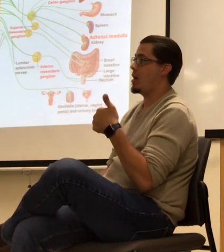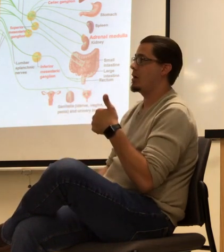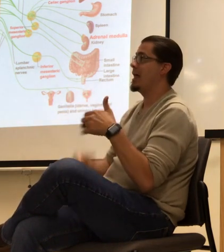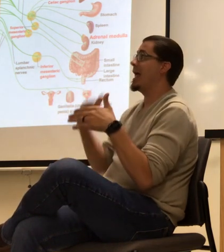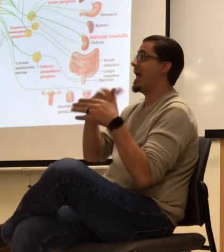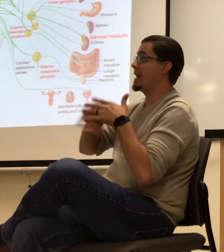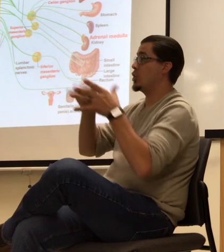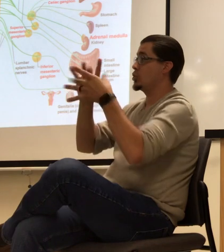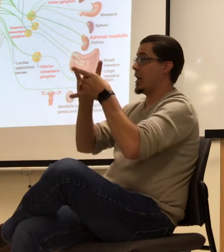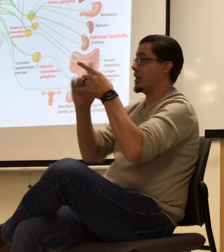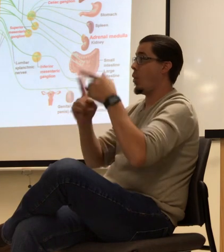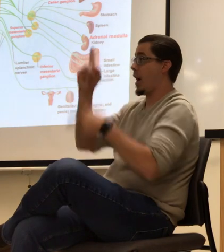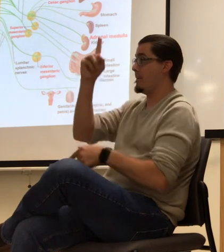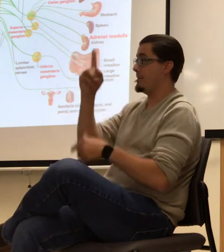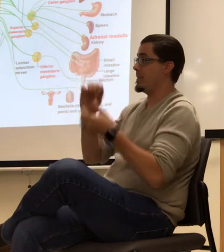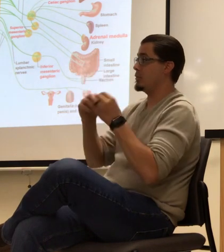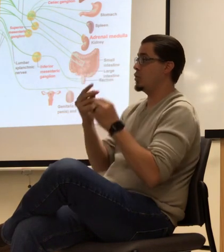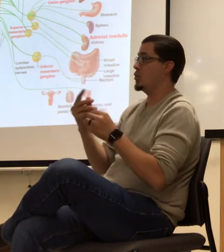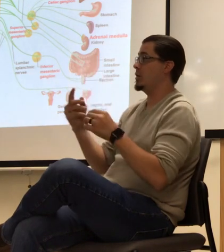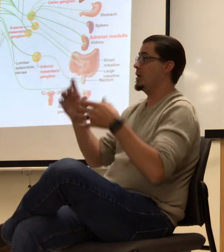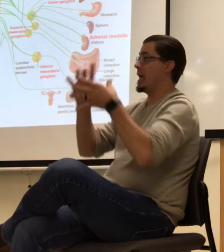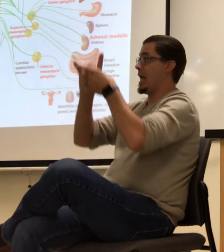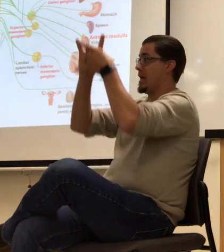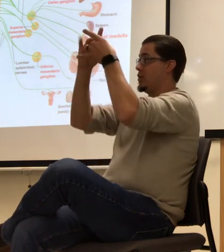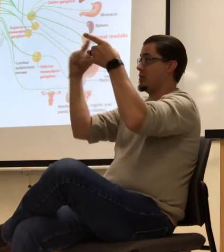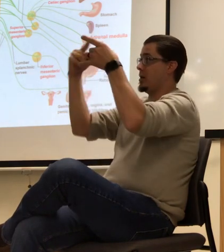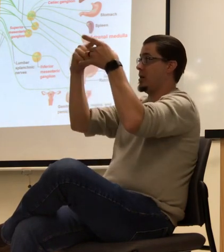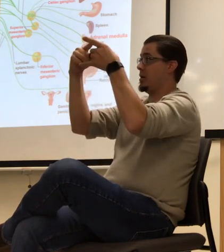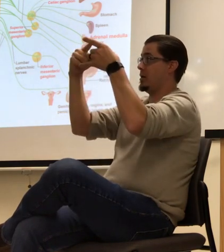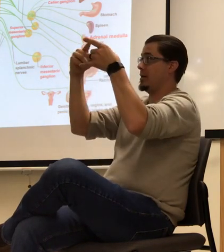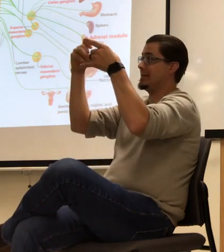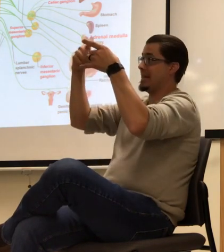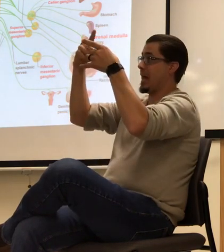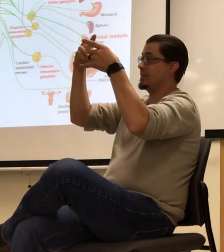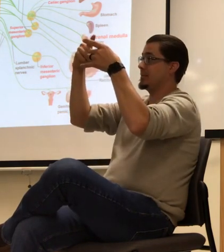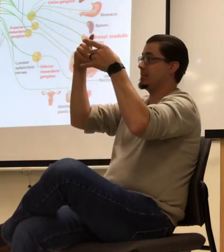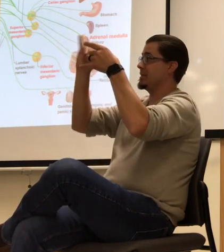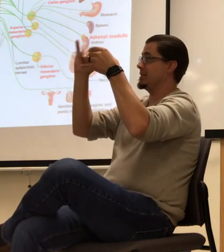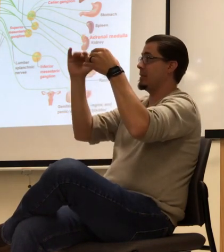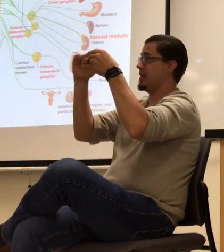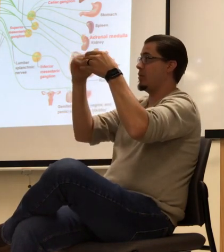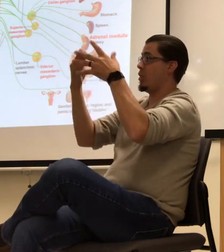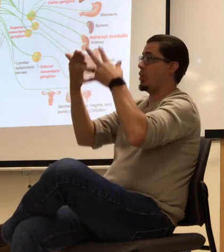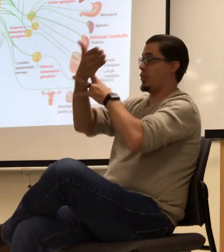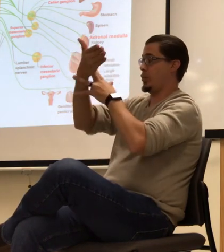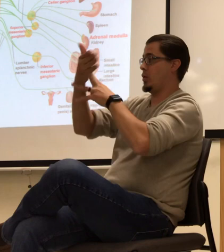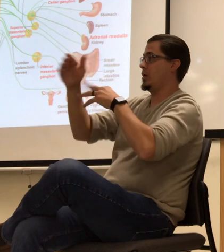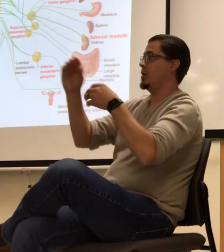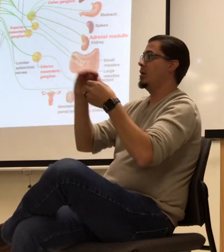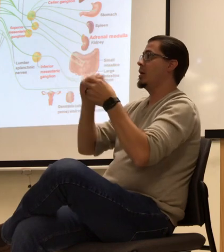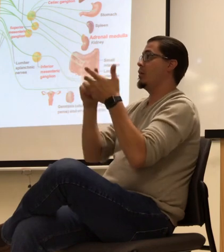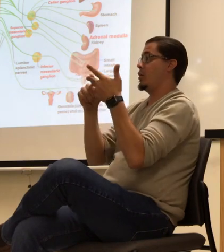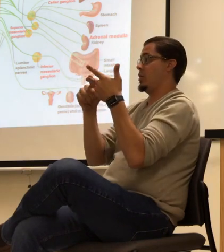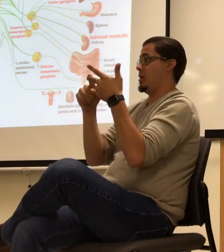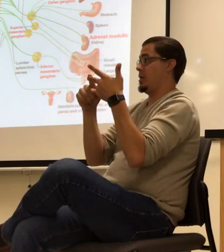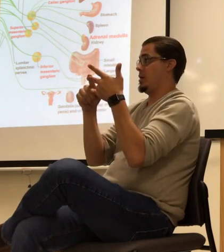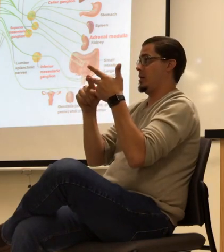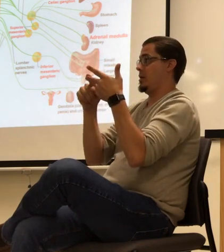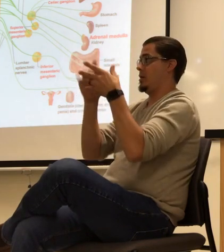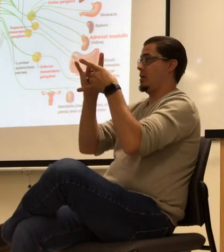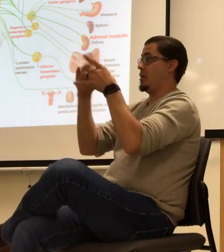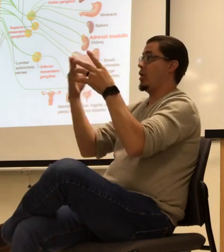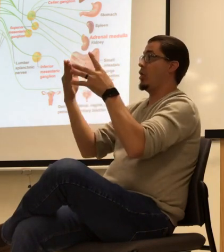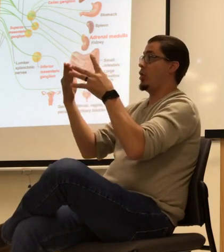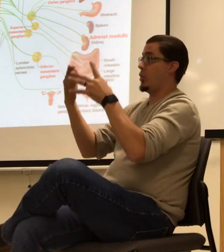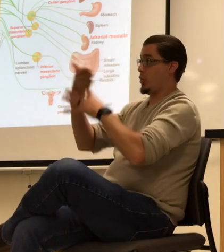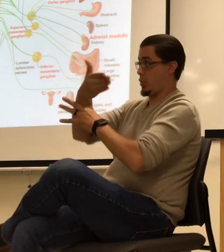the chain, go up. Number two, go enter the chain, synapse at the same level, go through. And number three, go